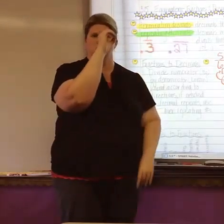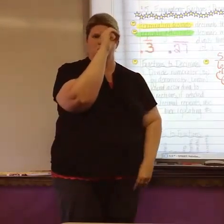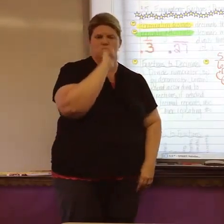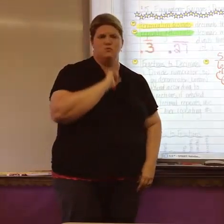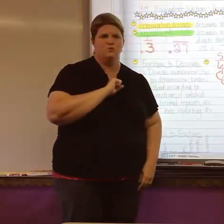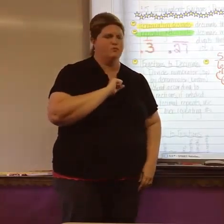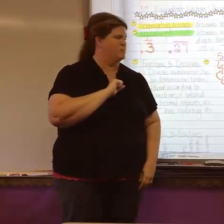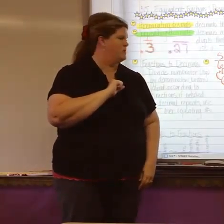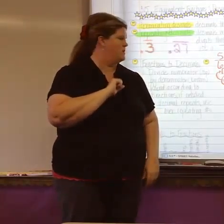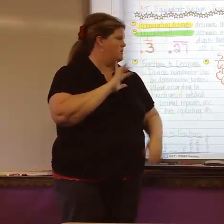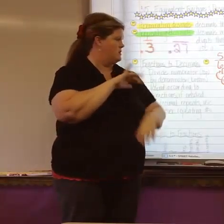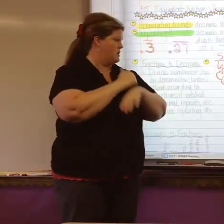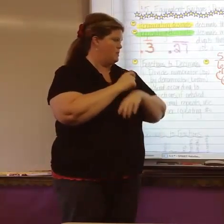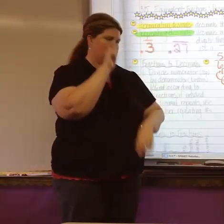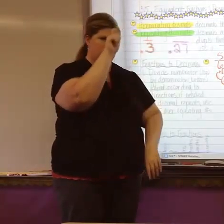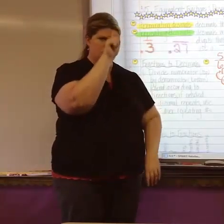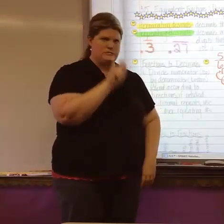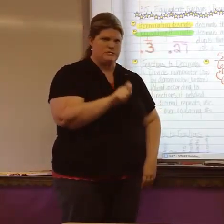on top,